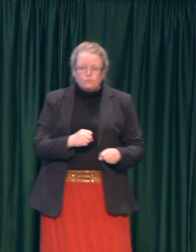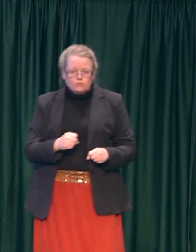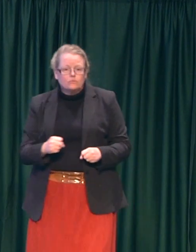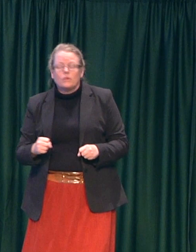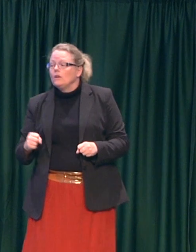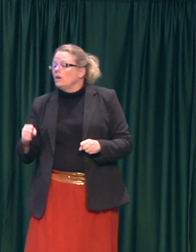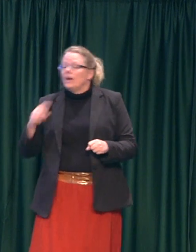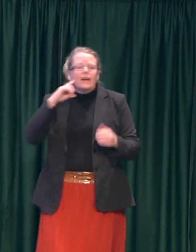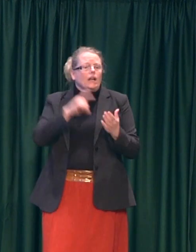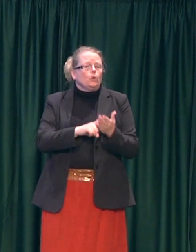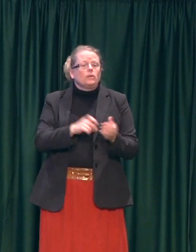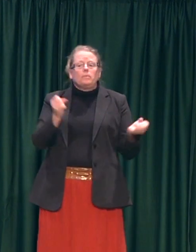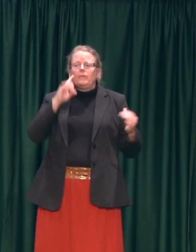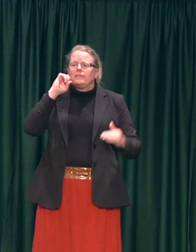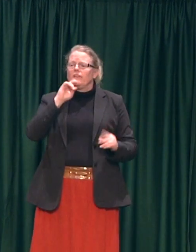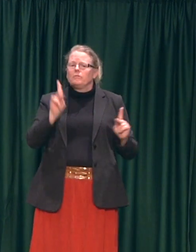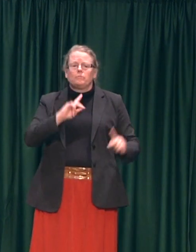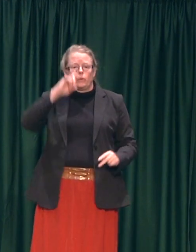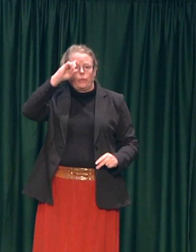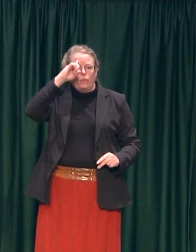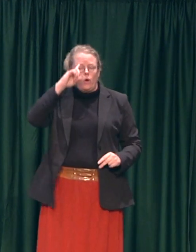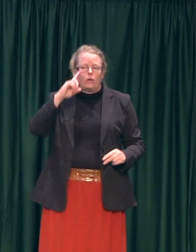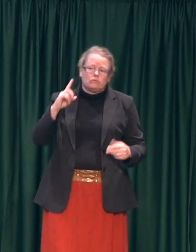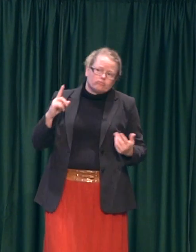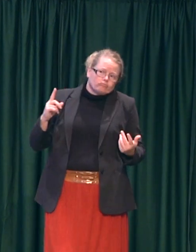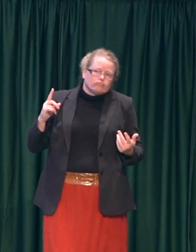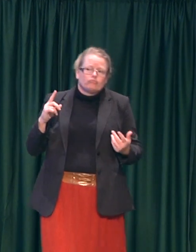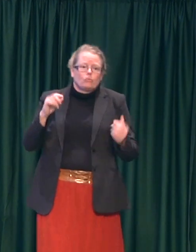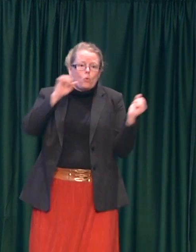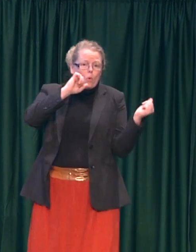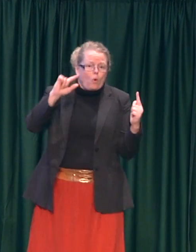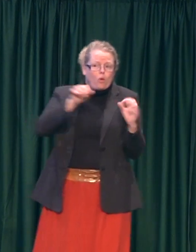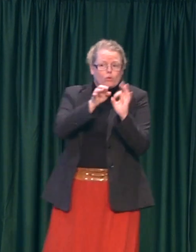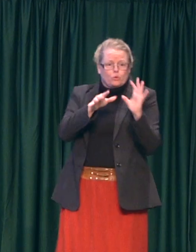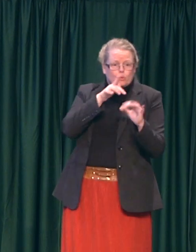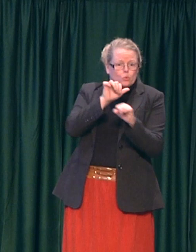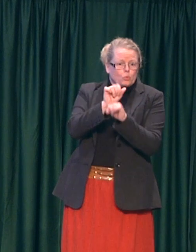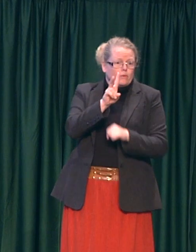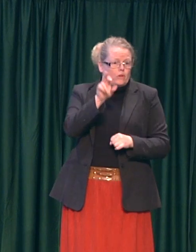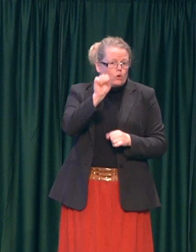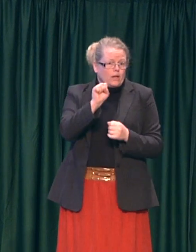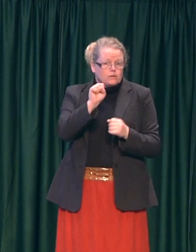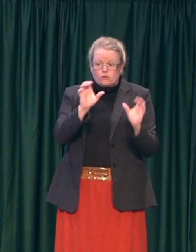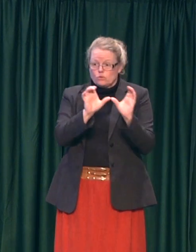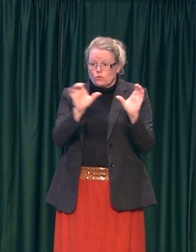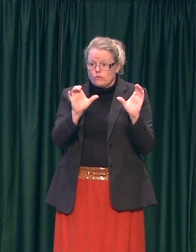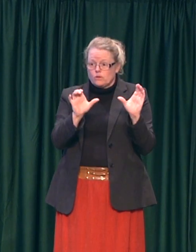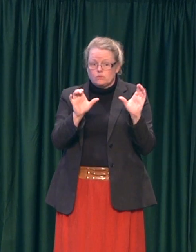years. And I noticed there were a lot of deaf people that thought all interpreters who were working in VRS were